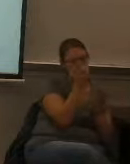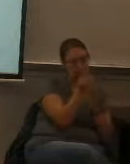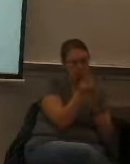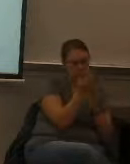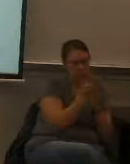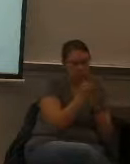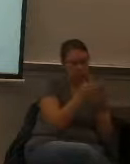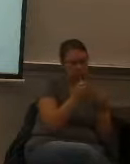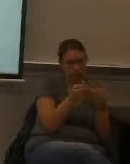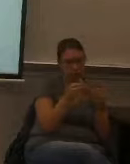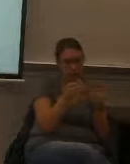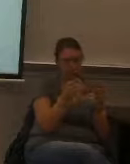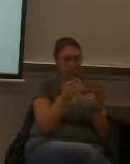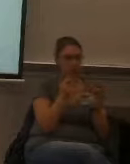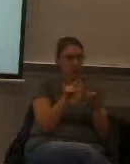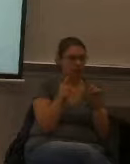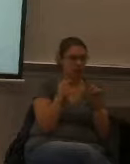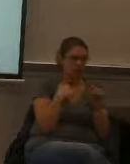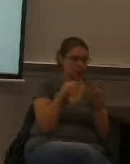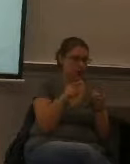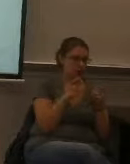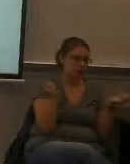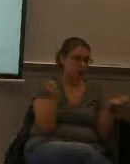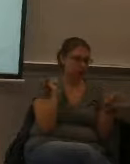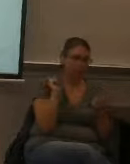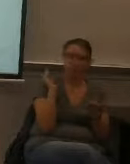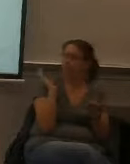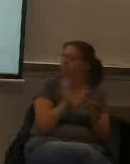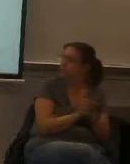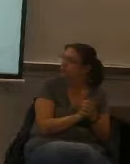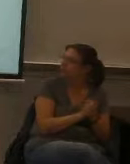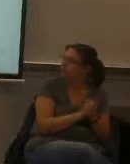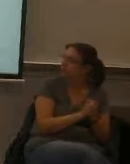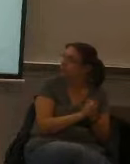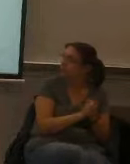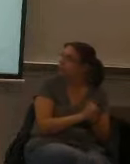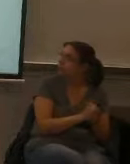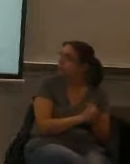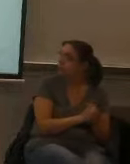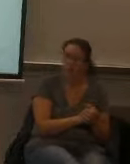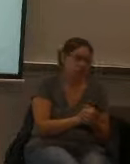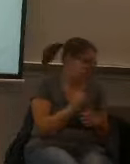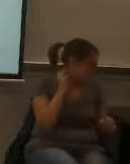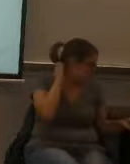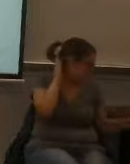So for what it's worth, this is the way we're doing it. And this is the idea of trying to pull it all together.